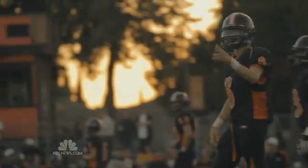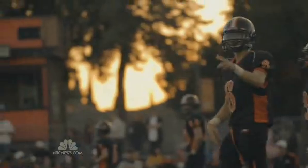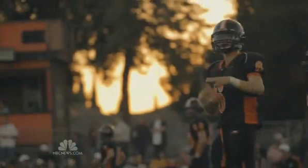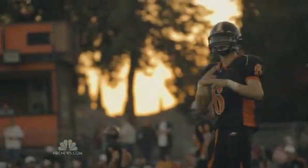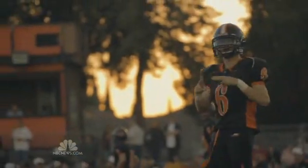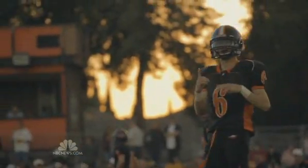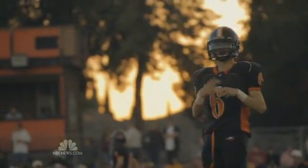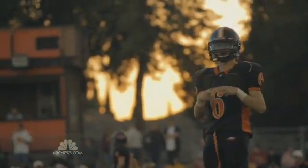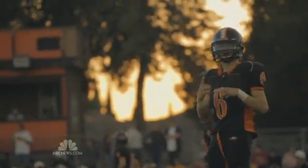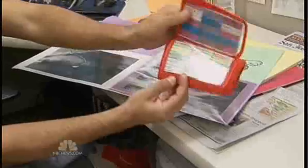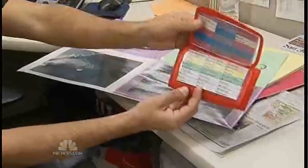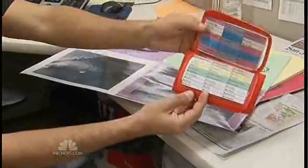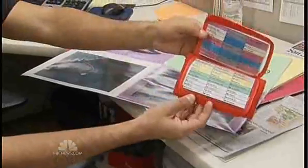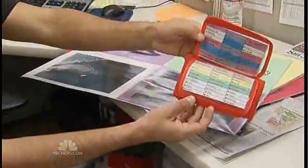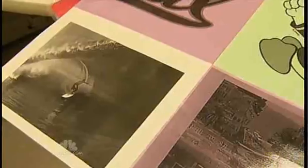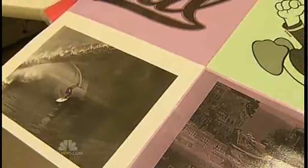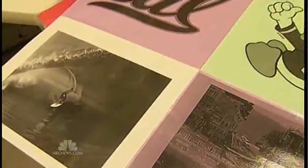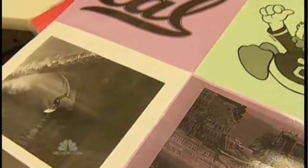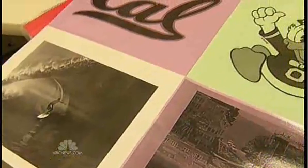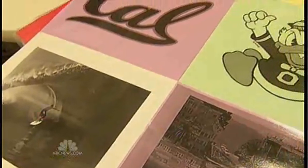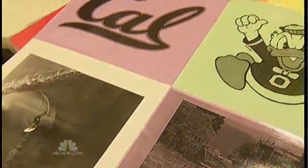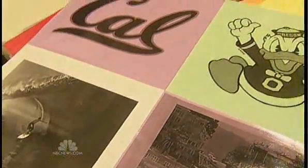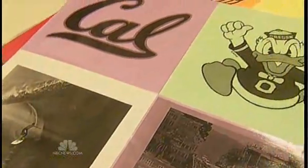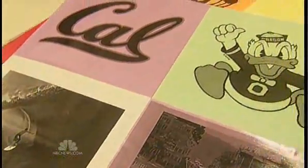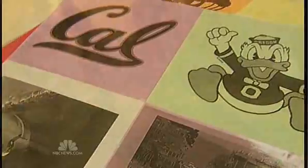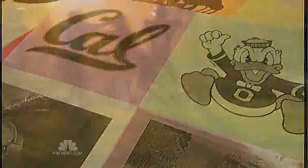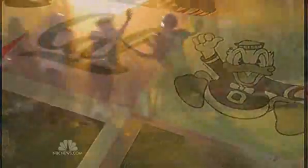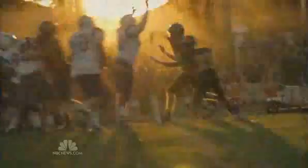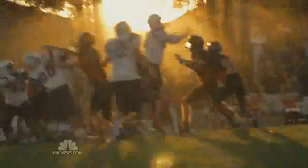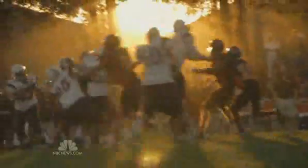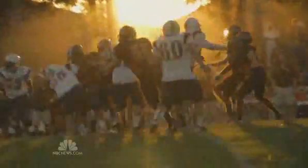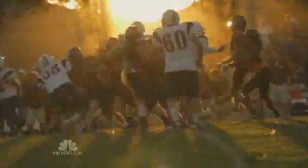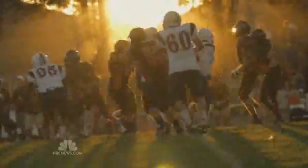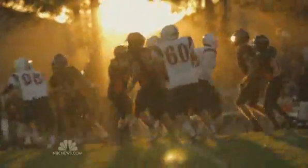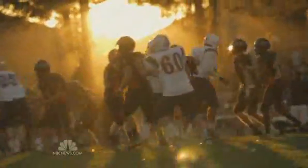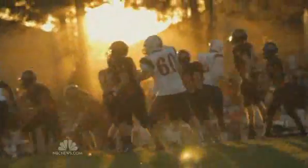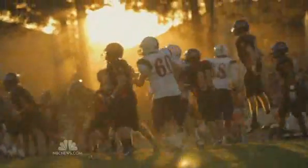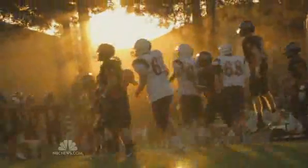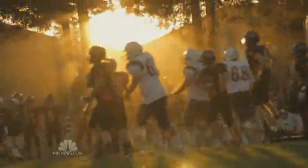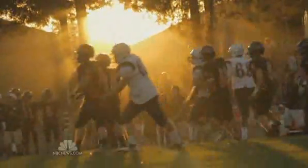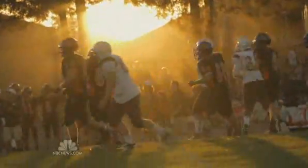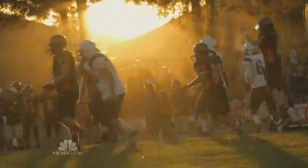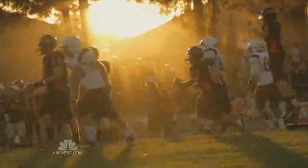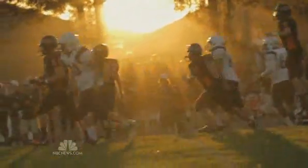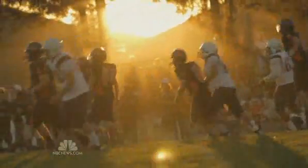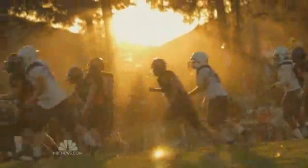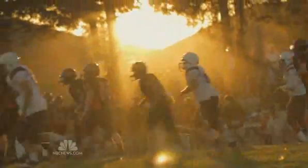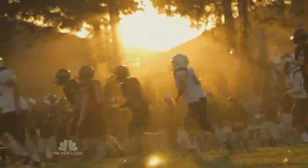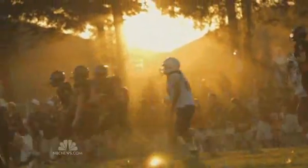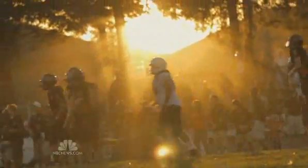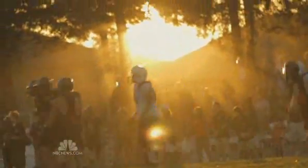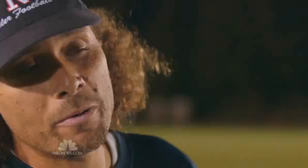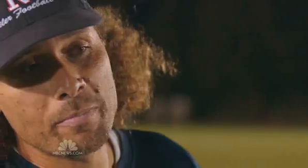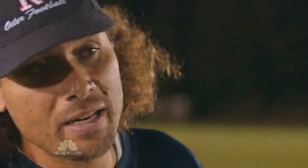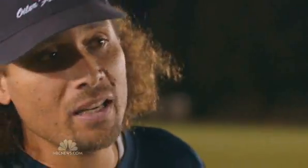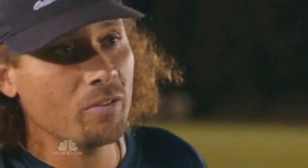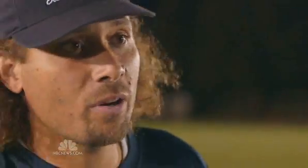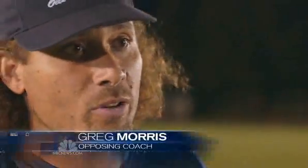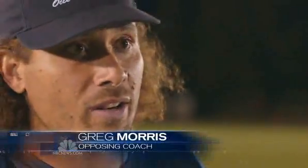using sign language and color-coded sideline boards to call plays that athletes who can hear couldn't figure out. They have a medium of